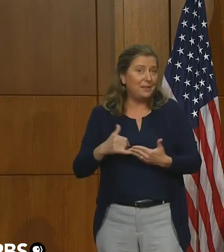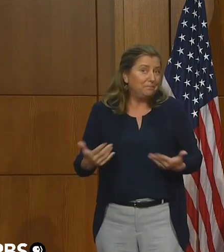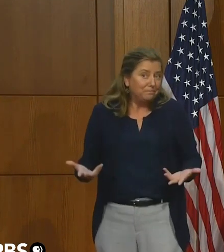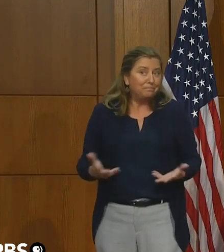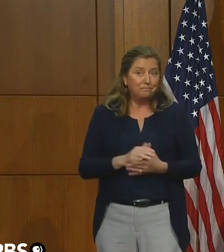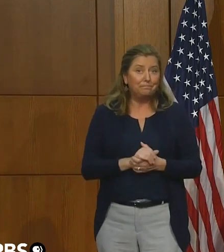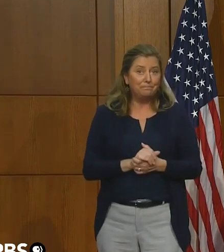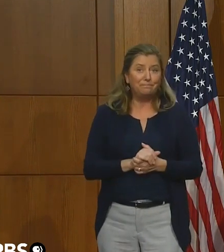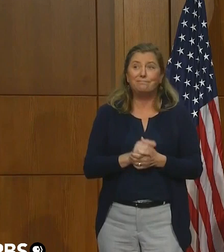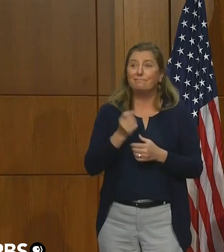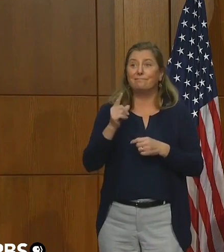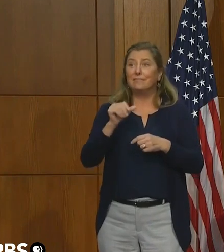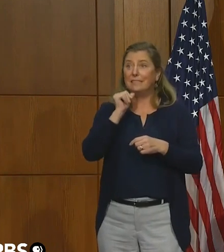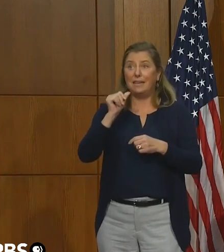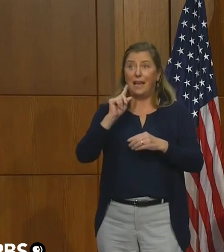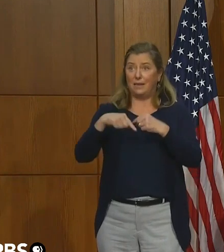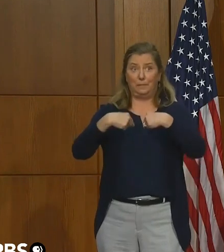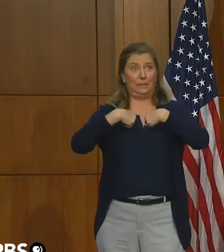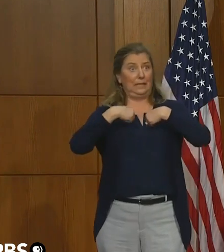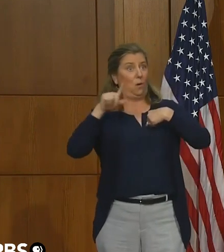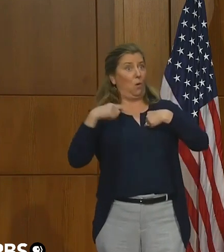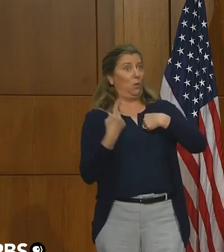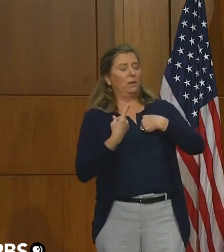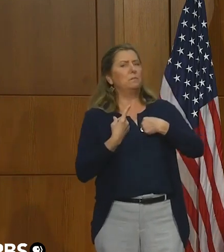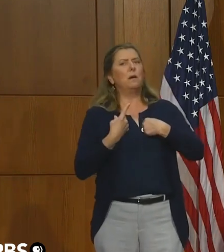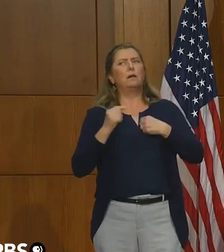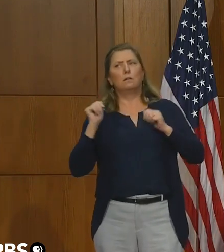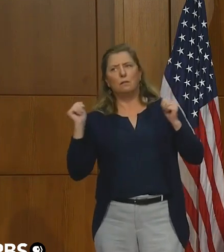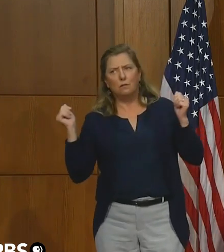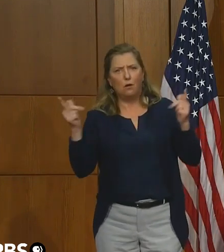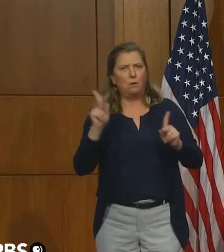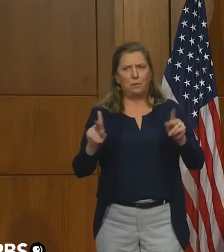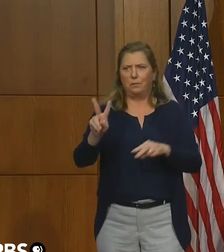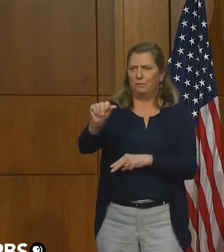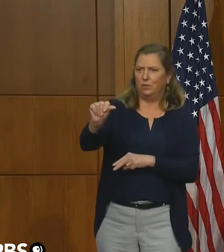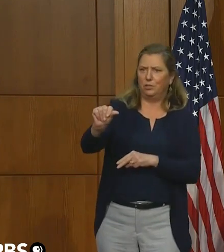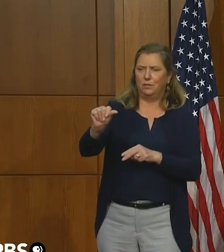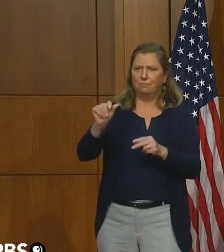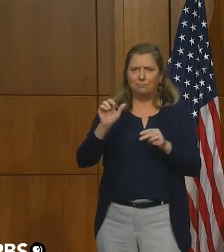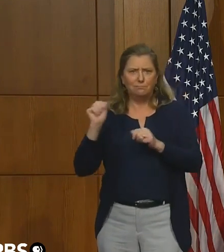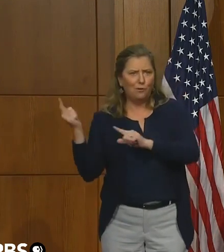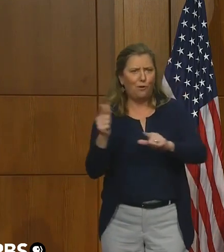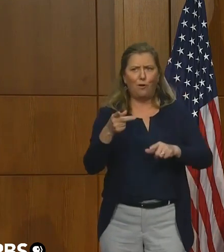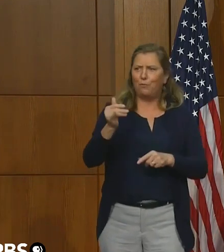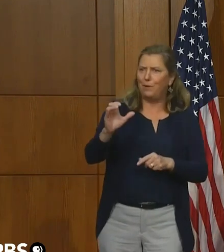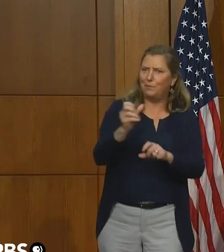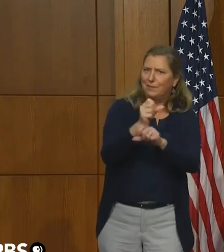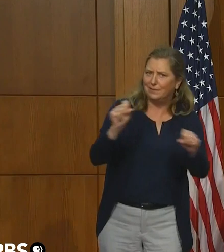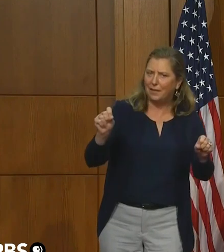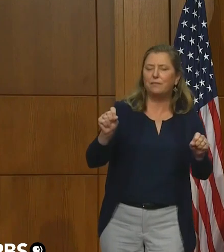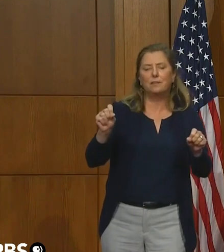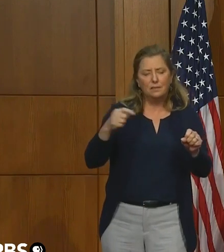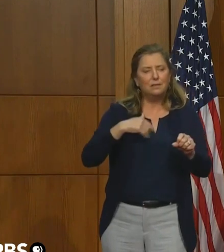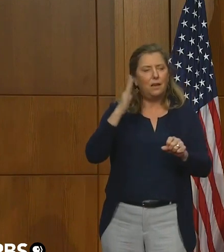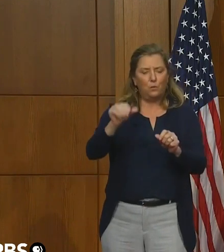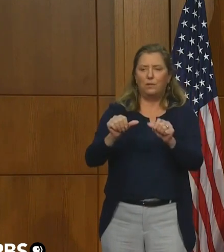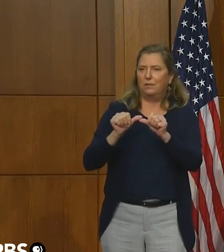is not just about me. This is about all Virginians, and it's about their public safety. And so I will continue